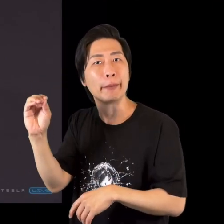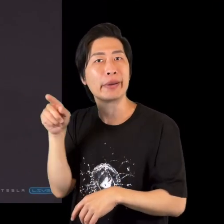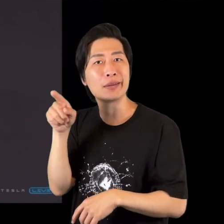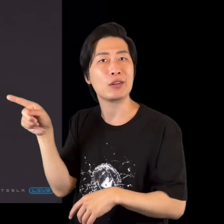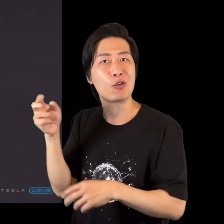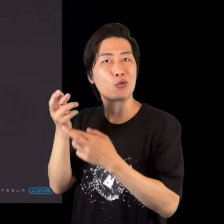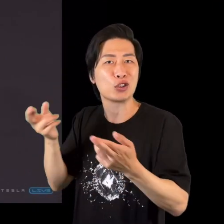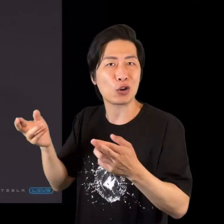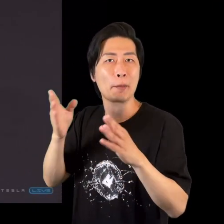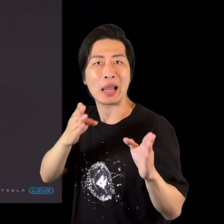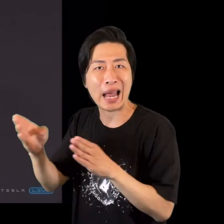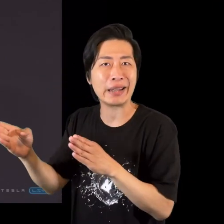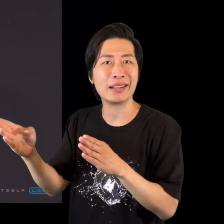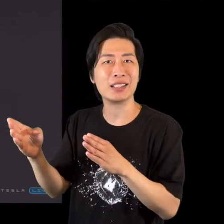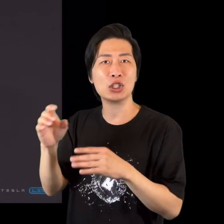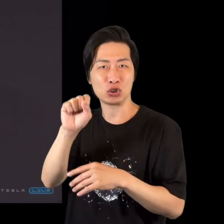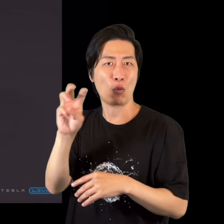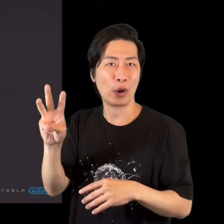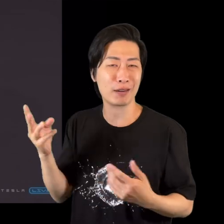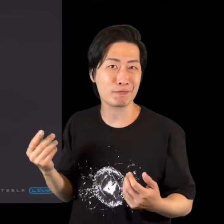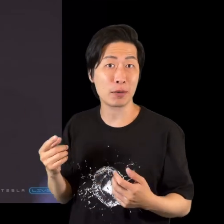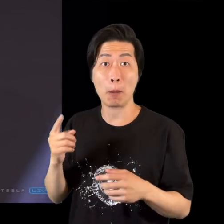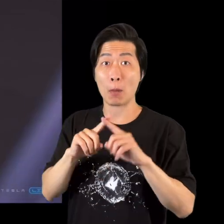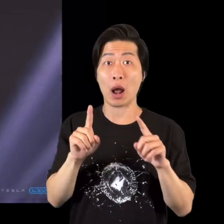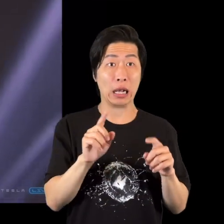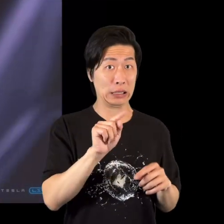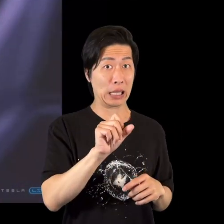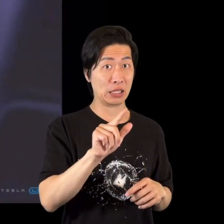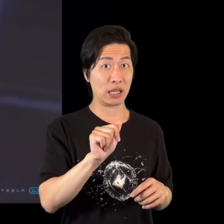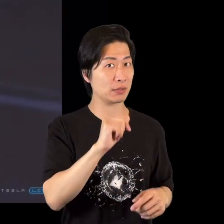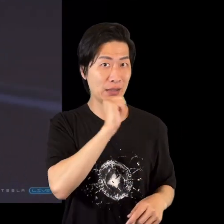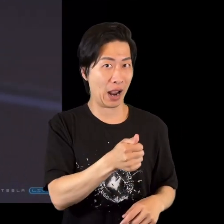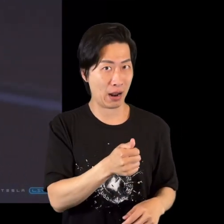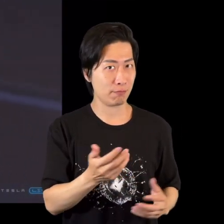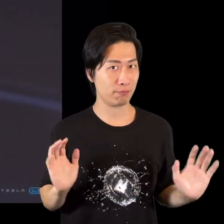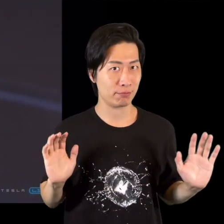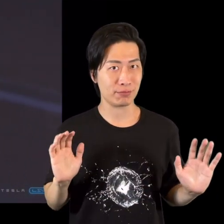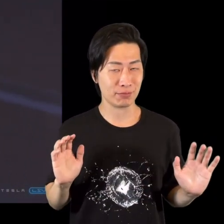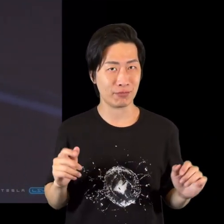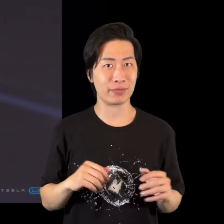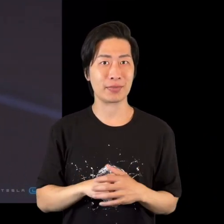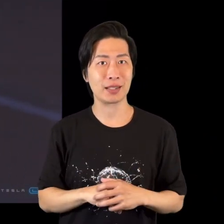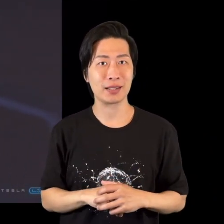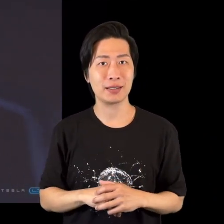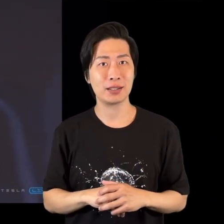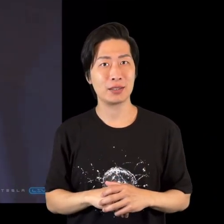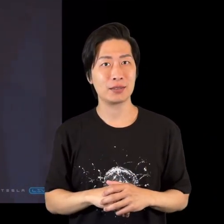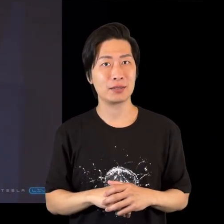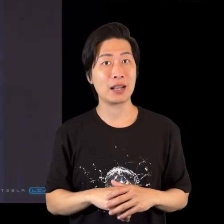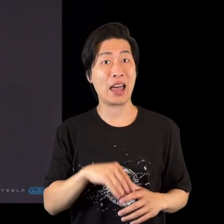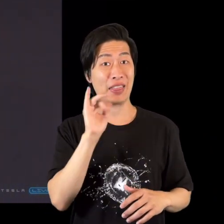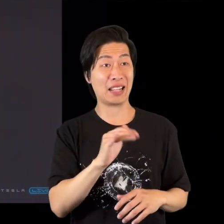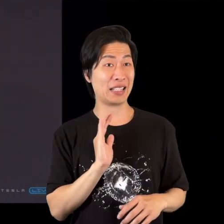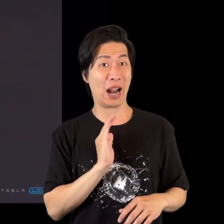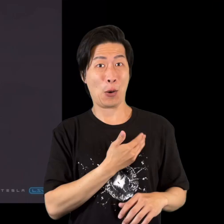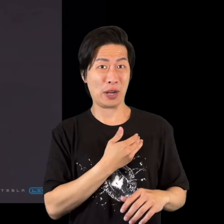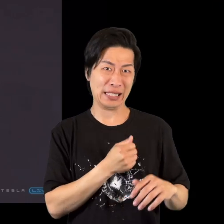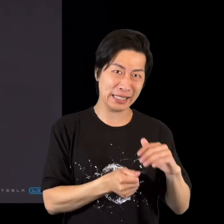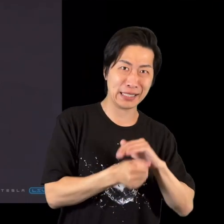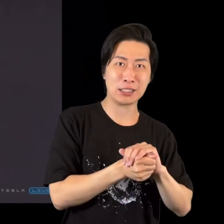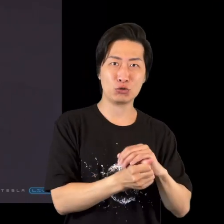enterprise resource planning software. But Tesla is not. This is a hidden strength of the